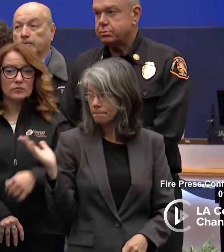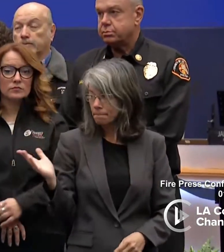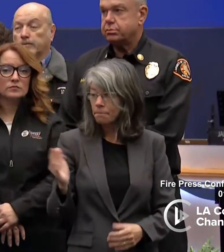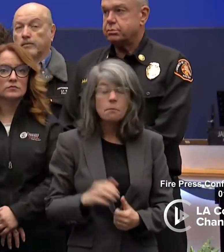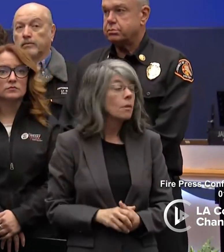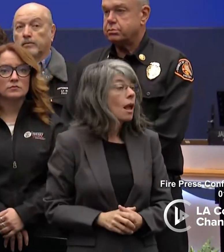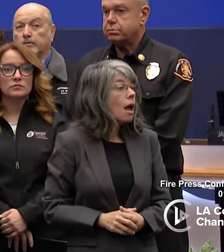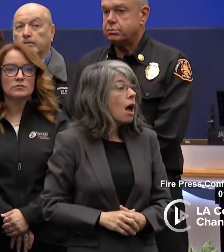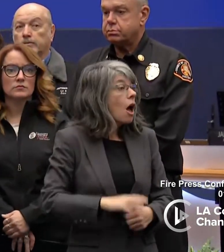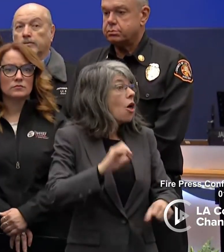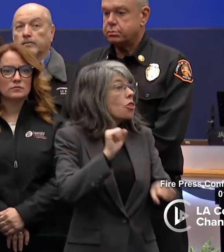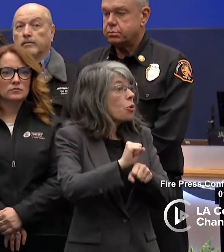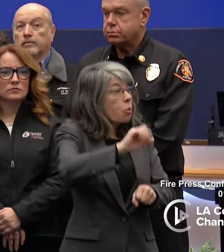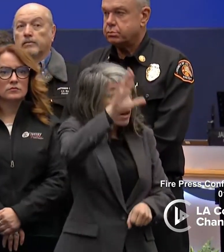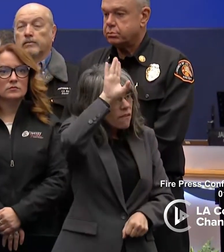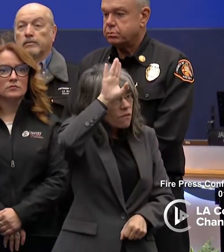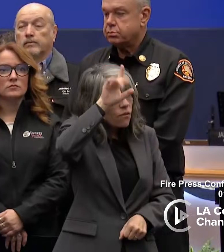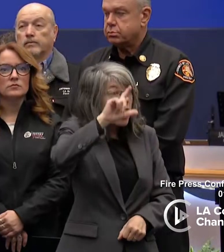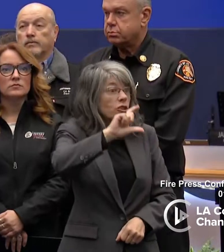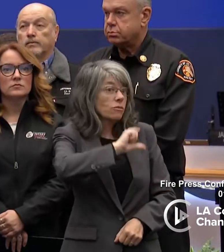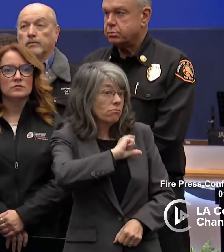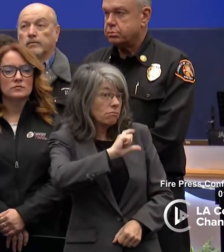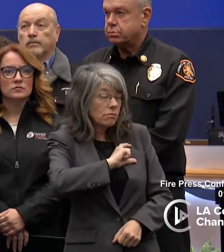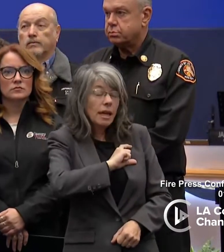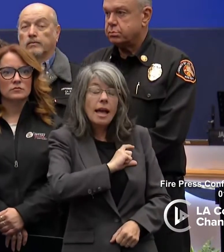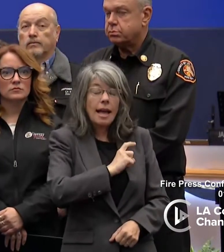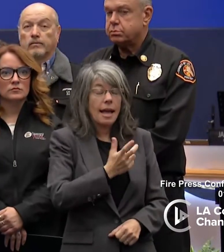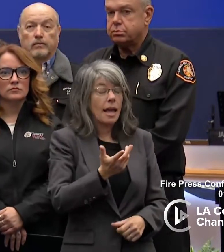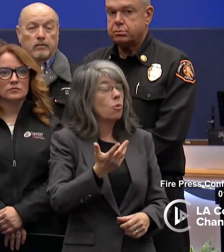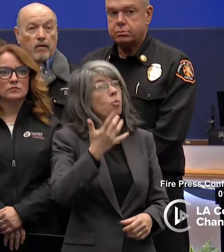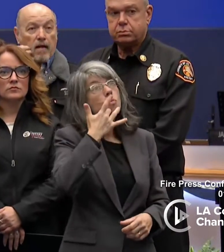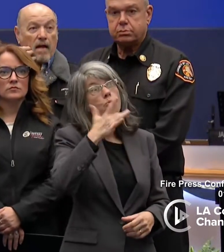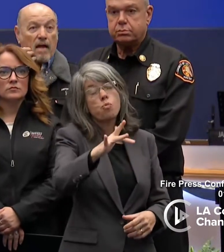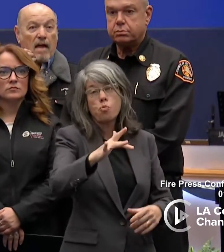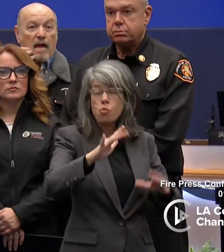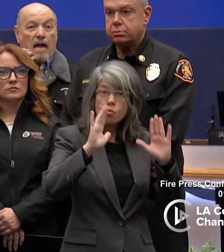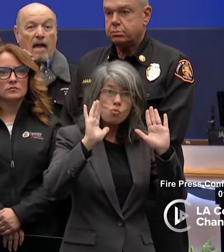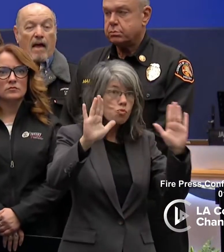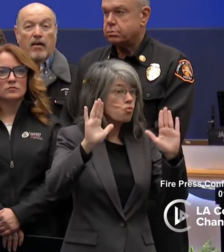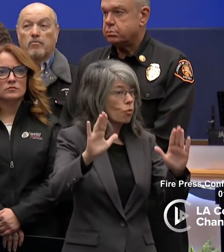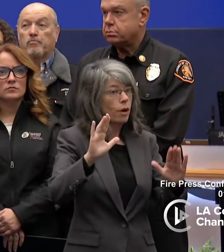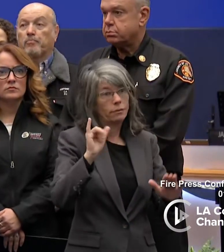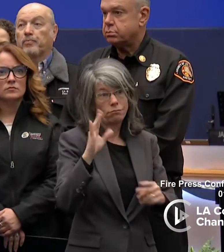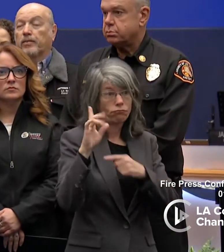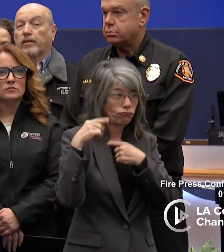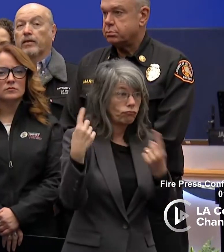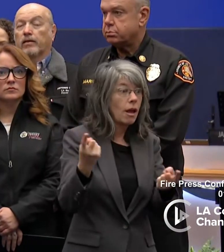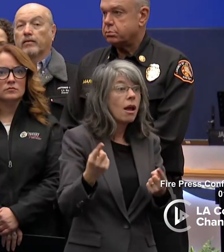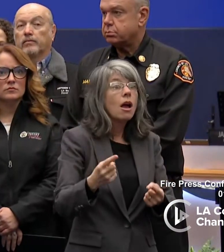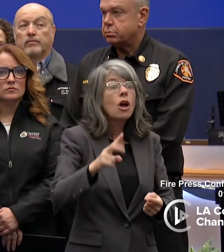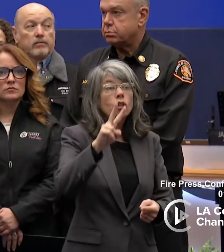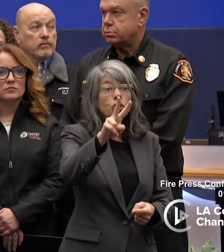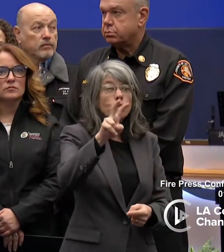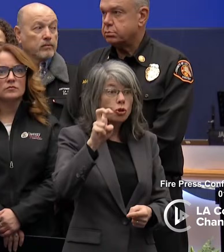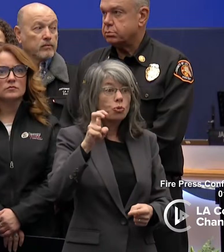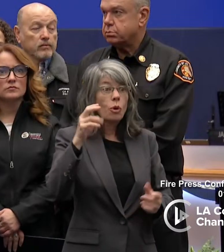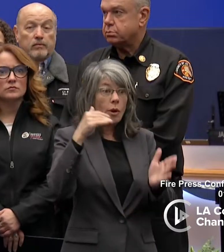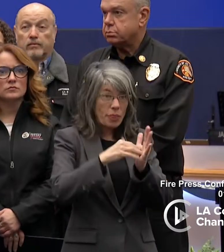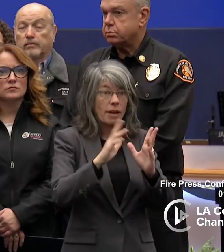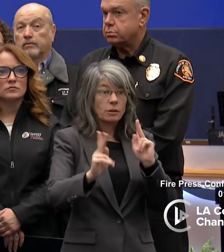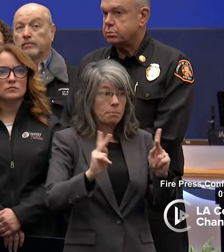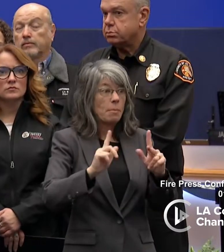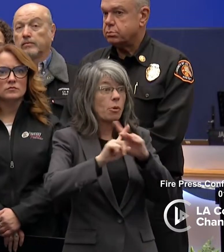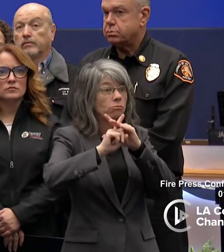The work of firefighters, law enforcement has been nothing short of heroic. The over 200,000 people who've had